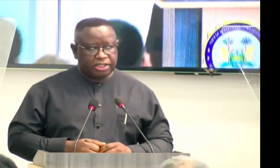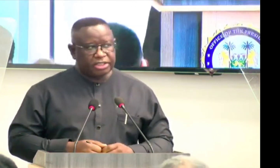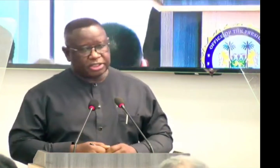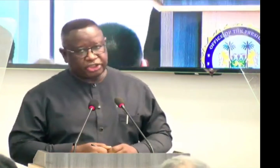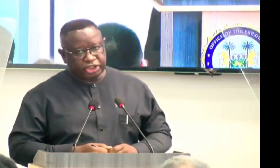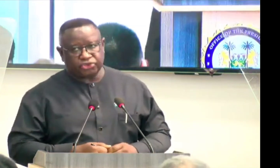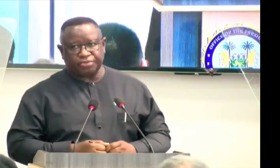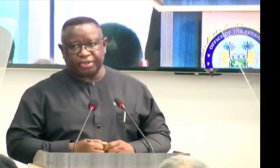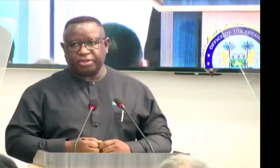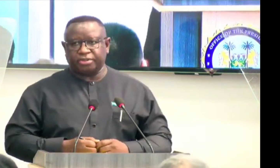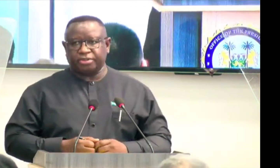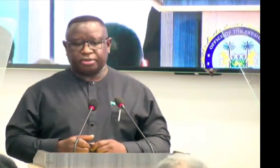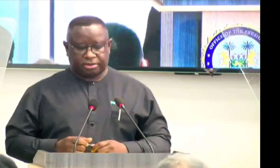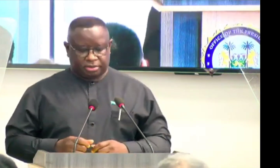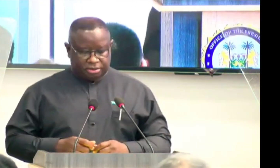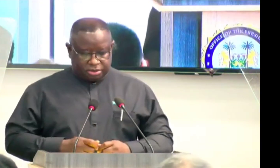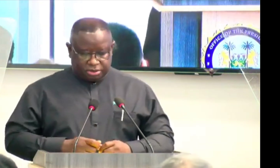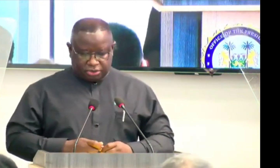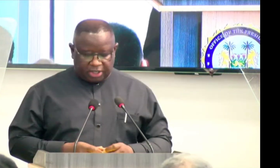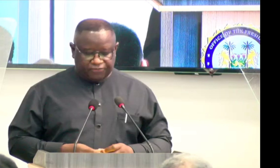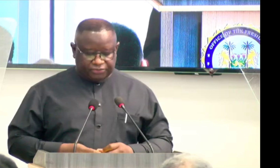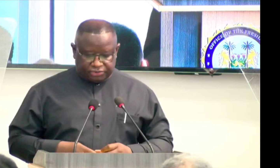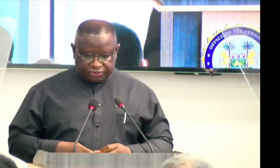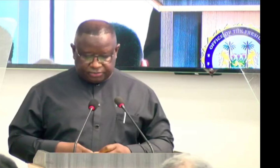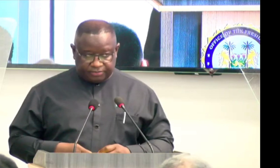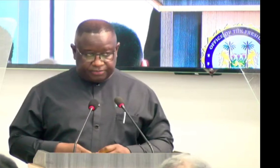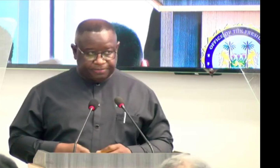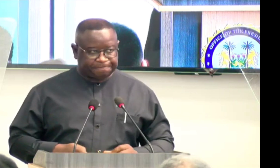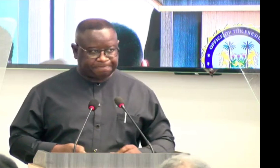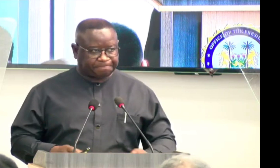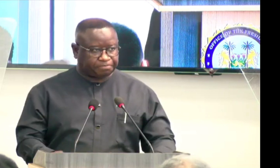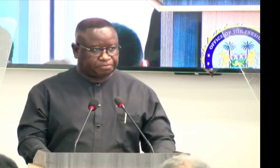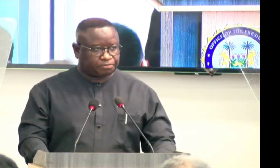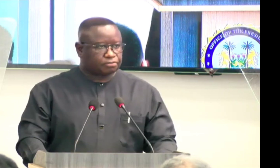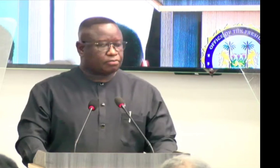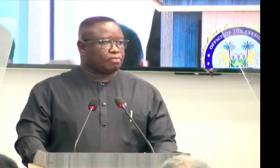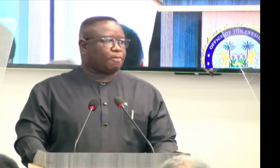distinguished ladies and gentlemen, good afternoon.